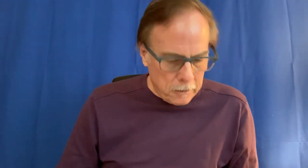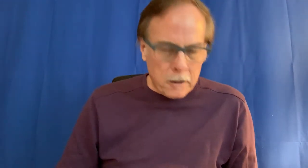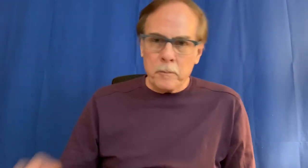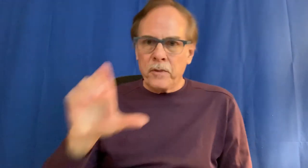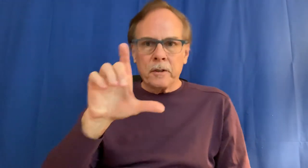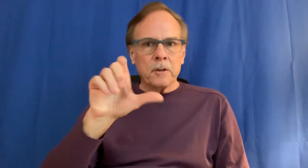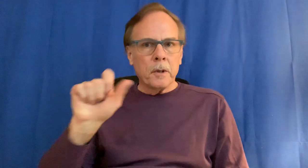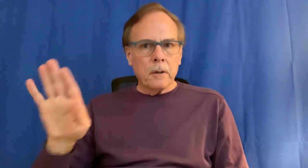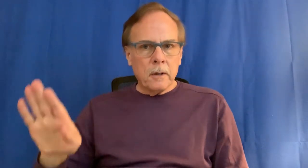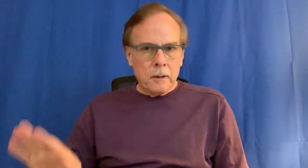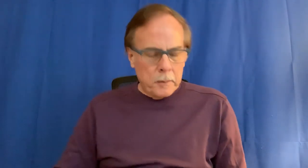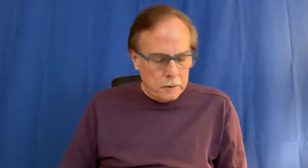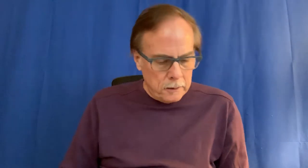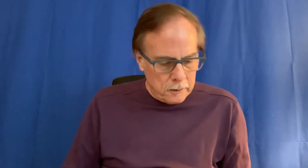Club, fingerspell club.